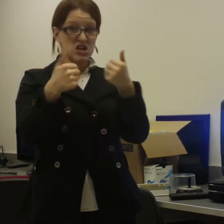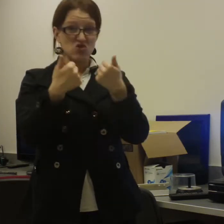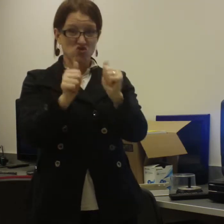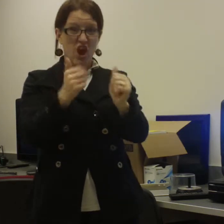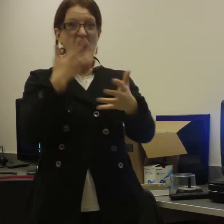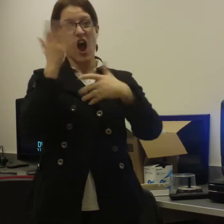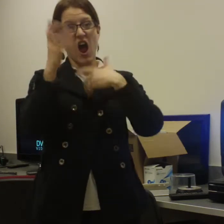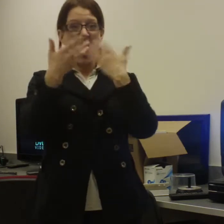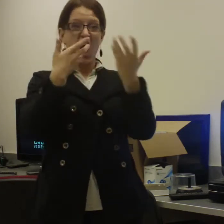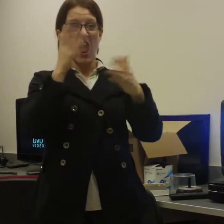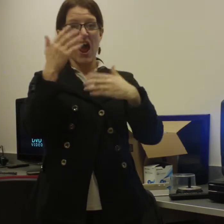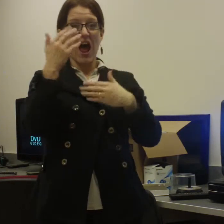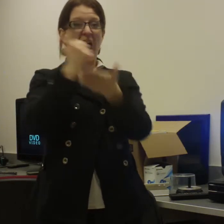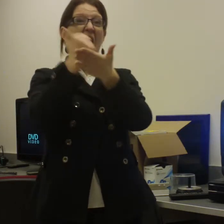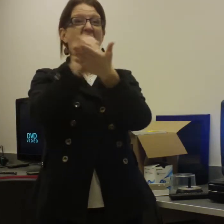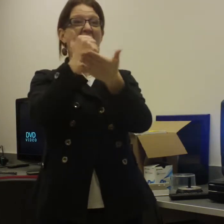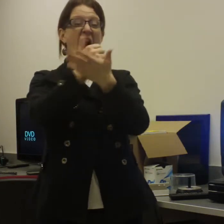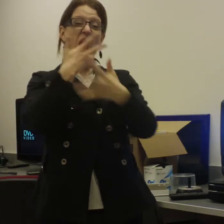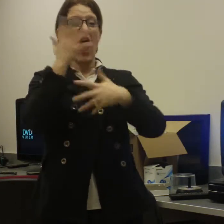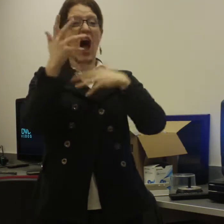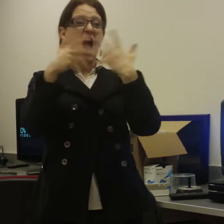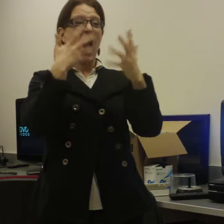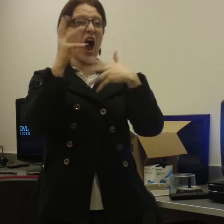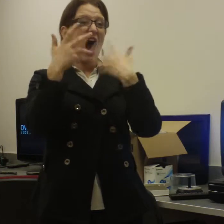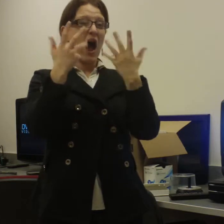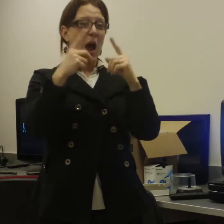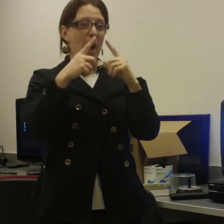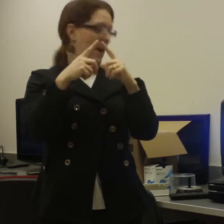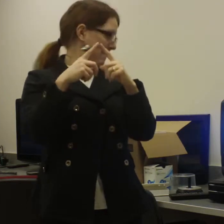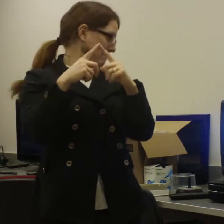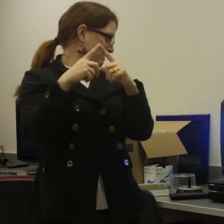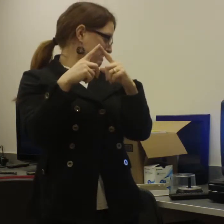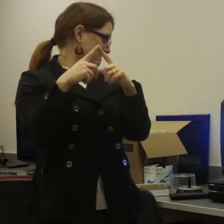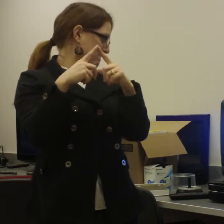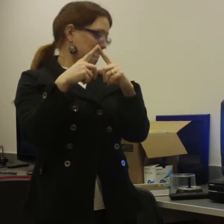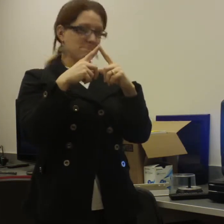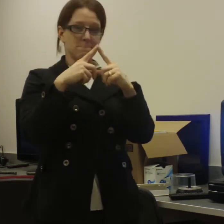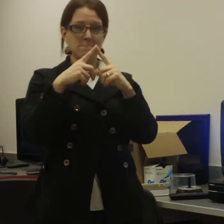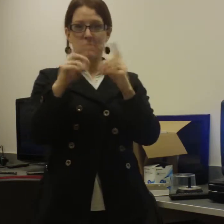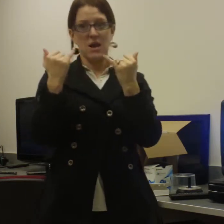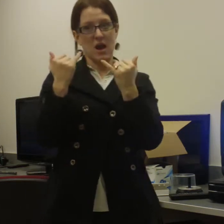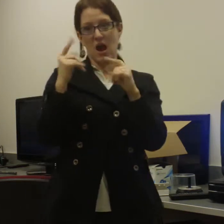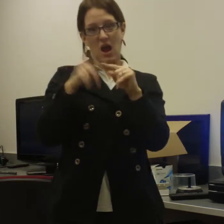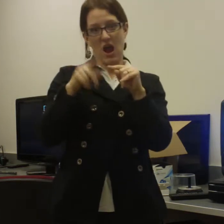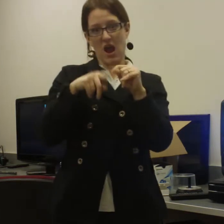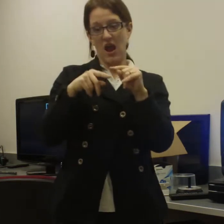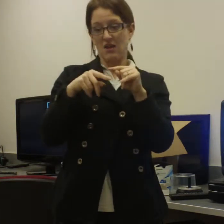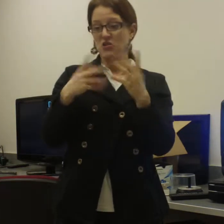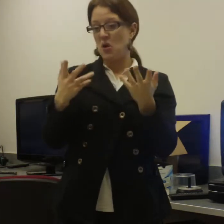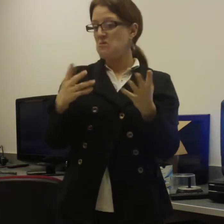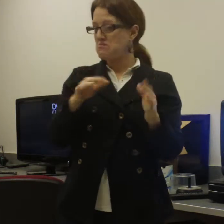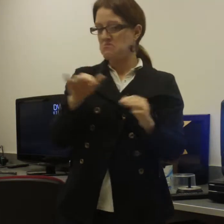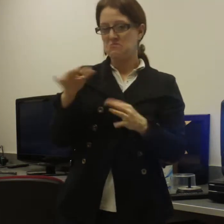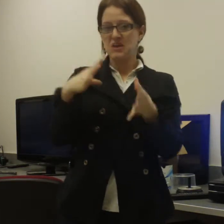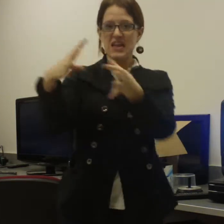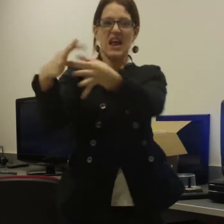Okay, so that would go along with what Melissa said, the fact that he's not breathing any longer. Matt?